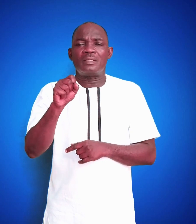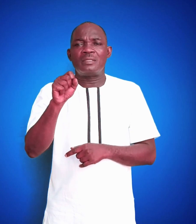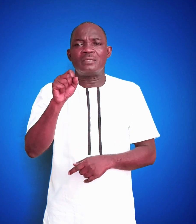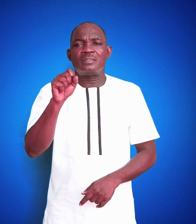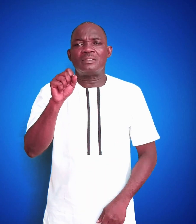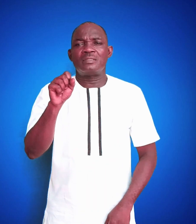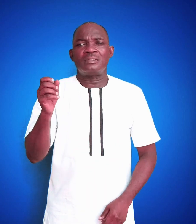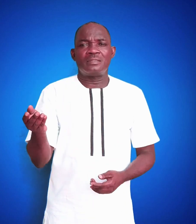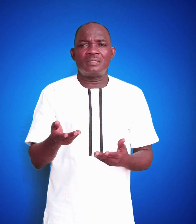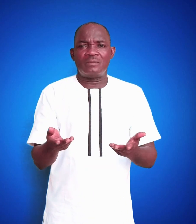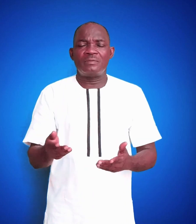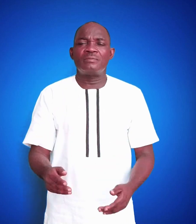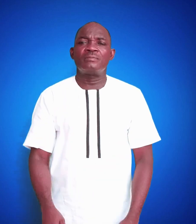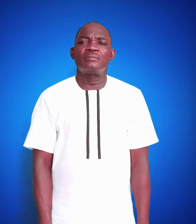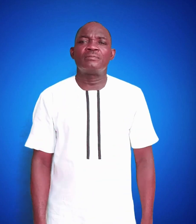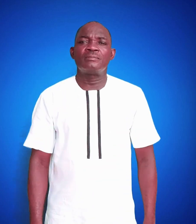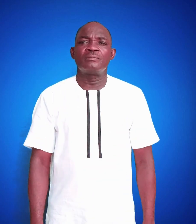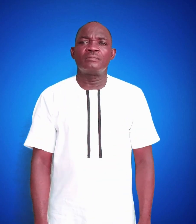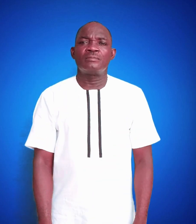MIS server.